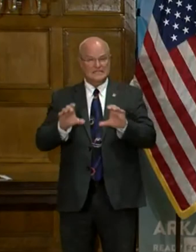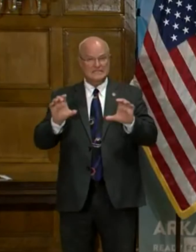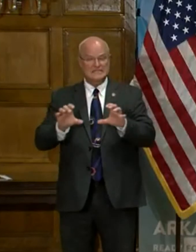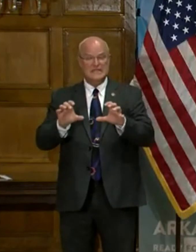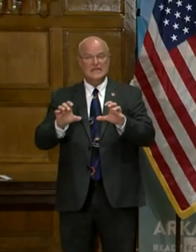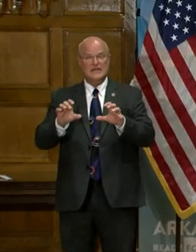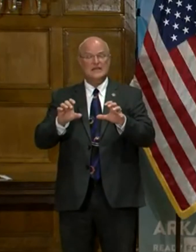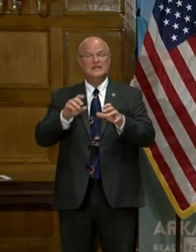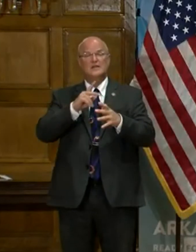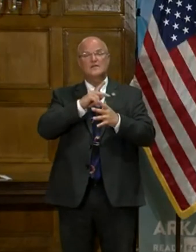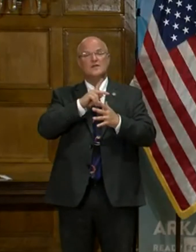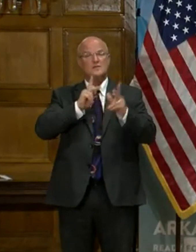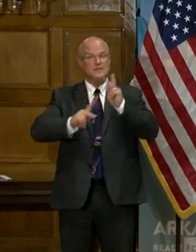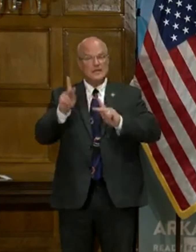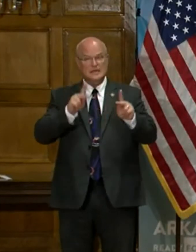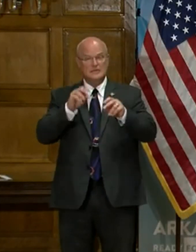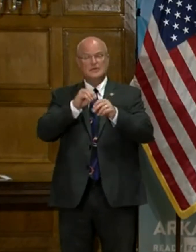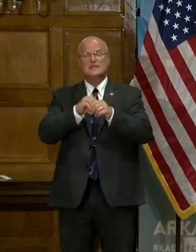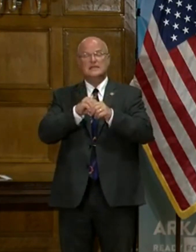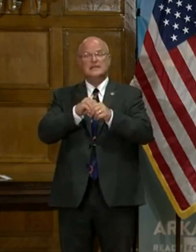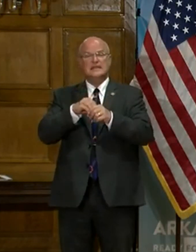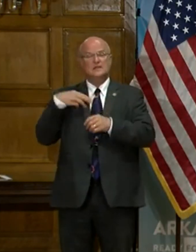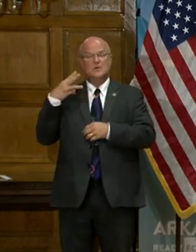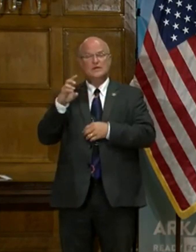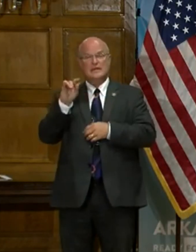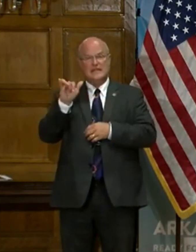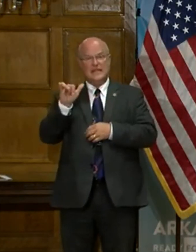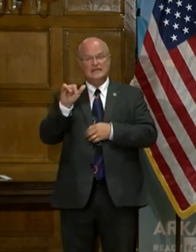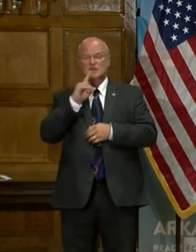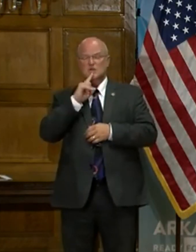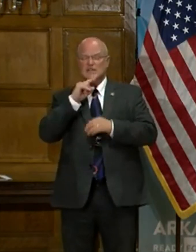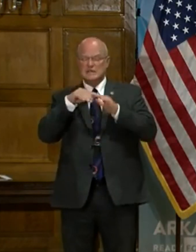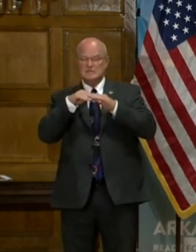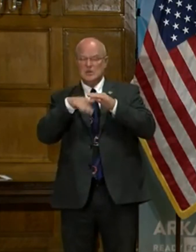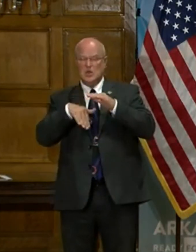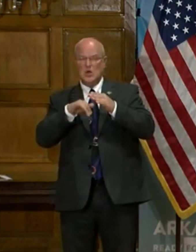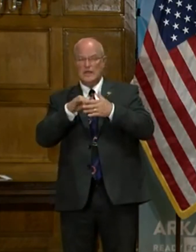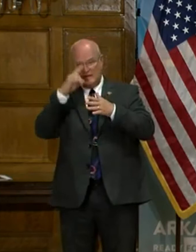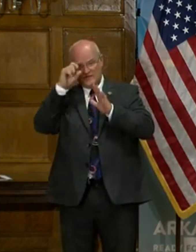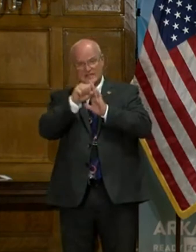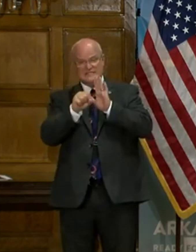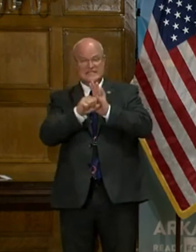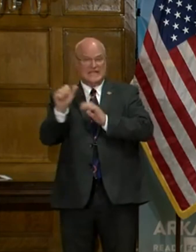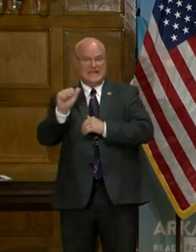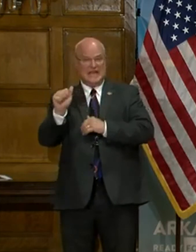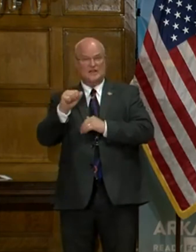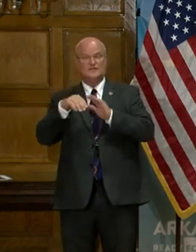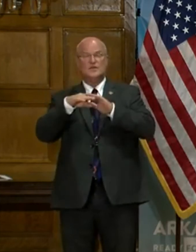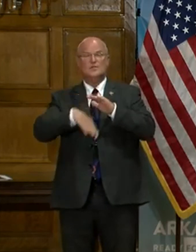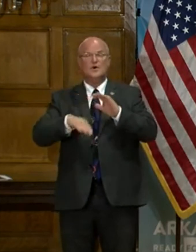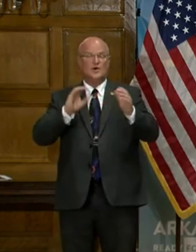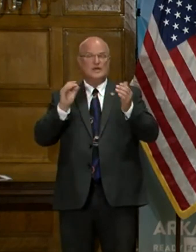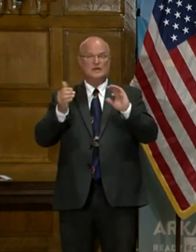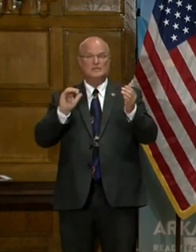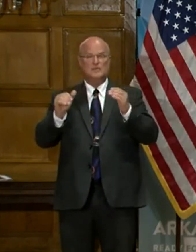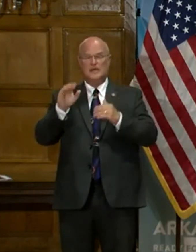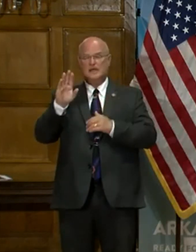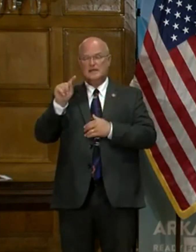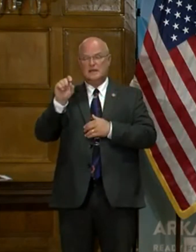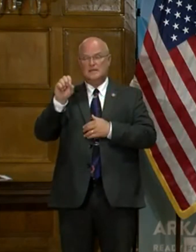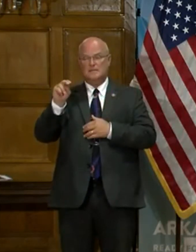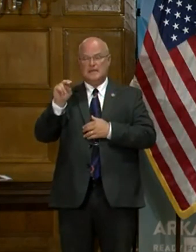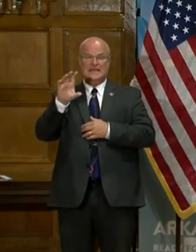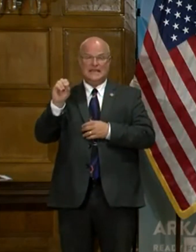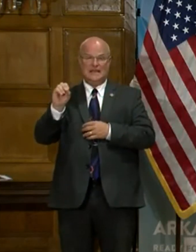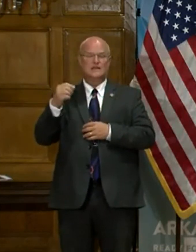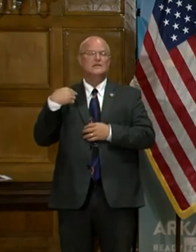per population in Washington County has been actually below that for the state, below that for compared to Benton